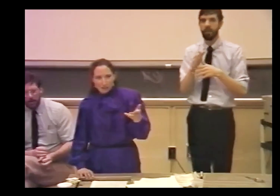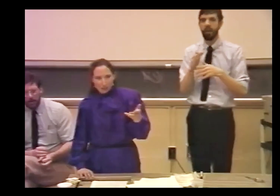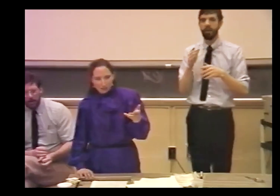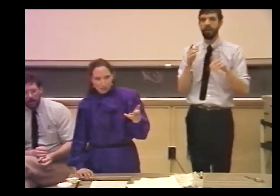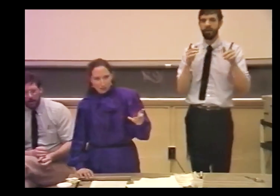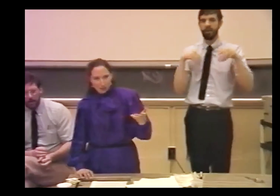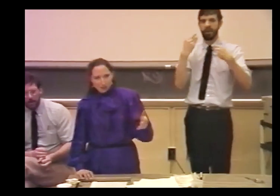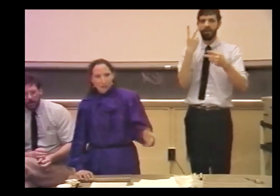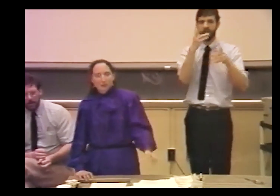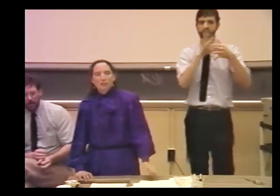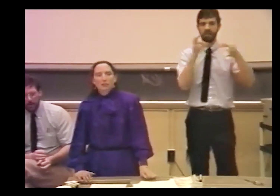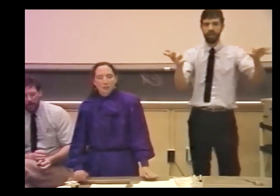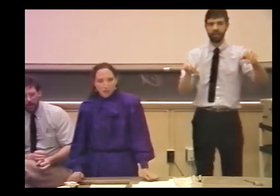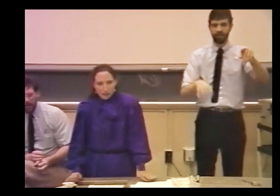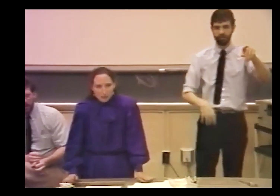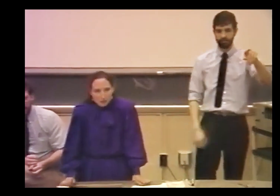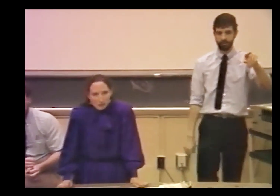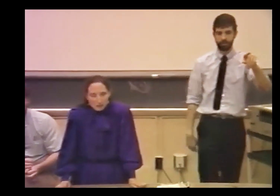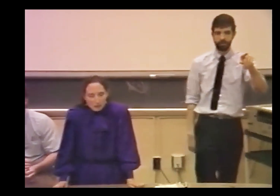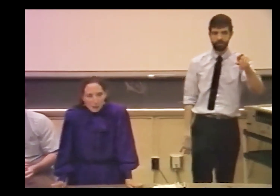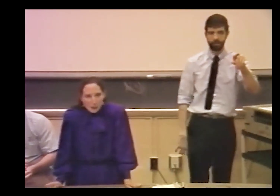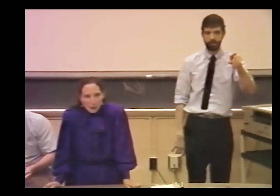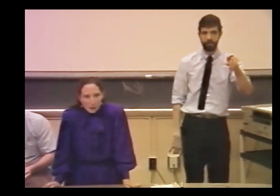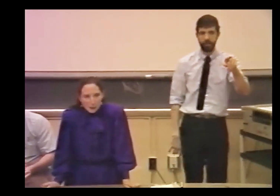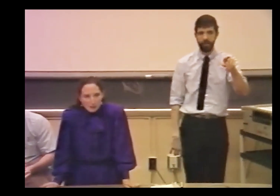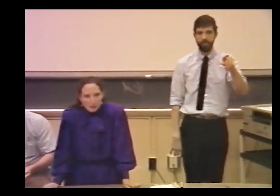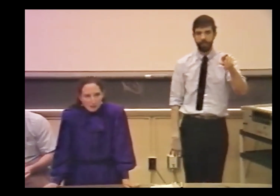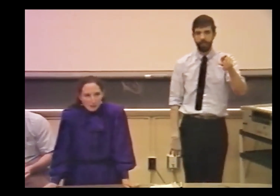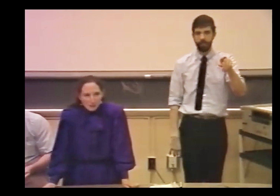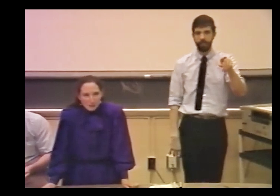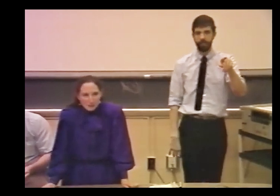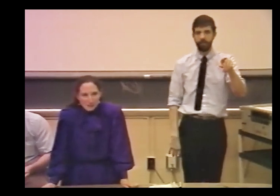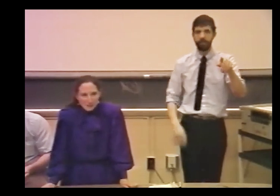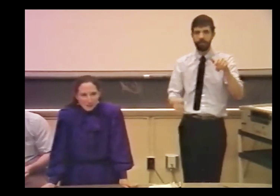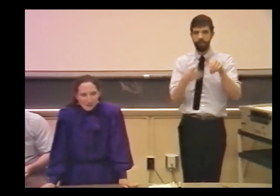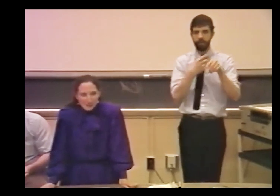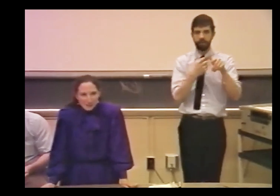second. Okay. Okay. I think this sentence came from something you said earlier.